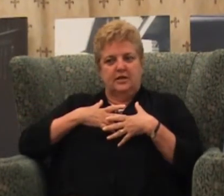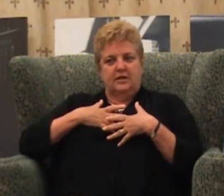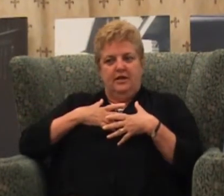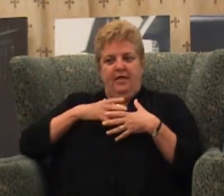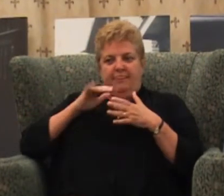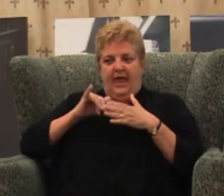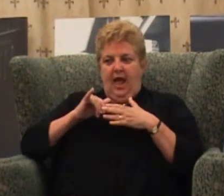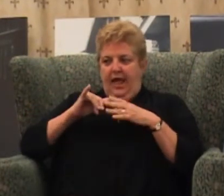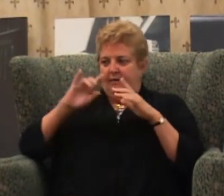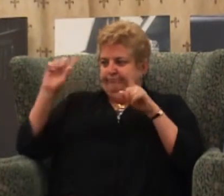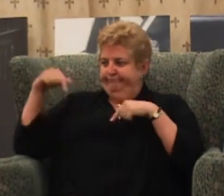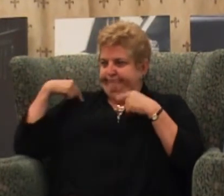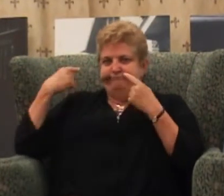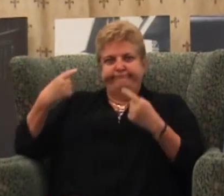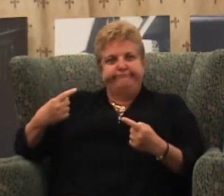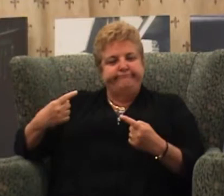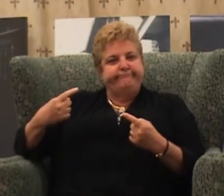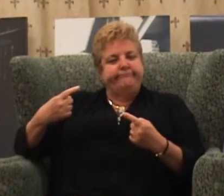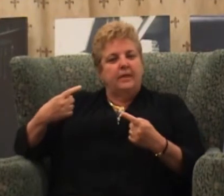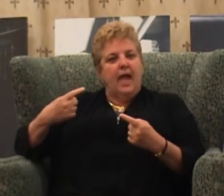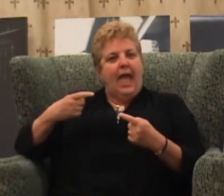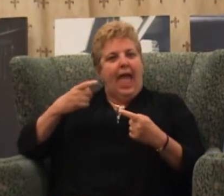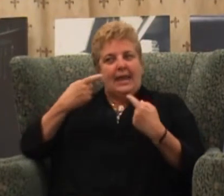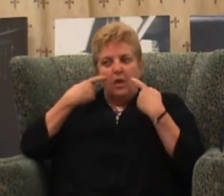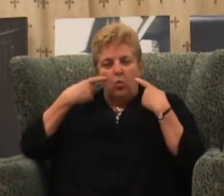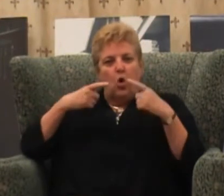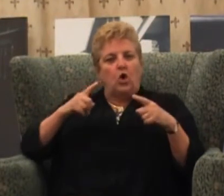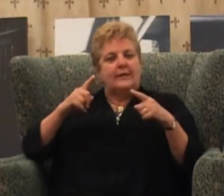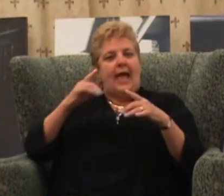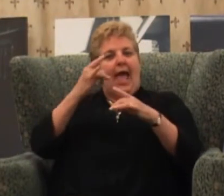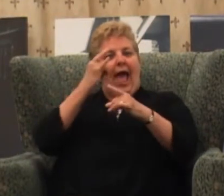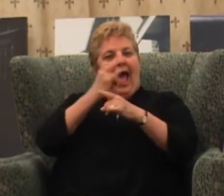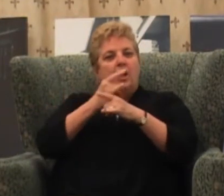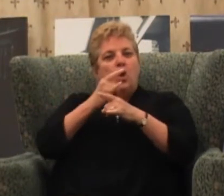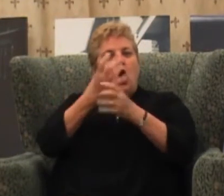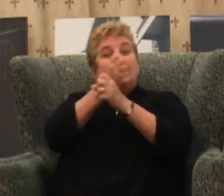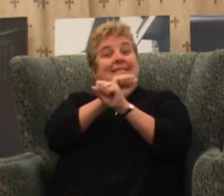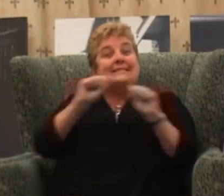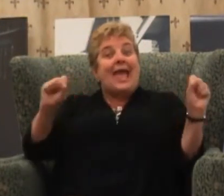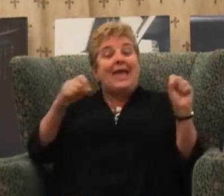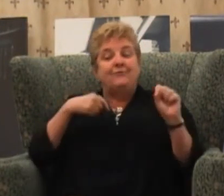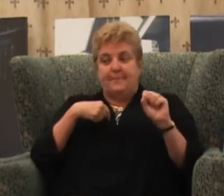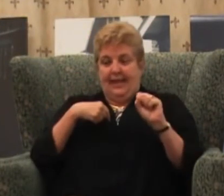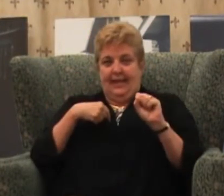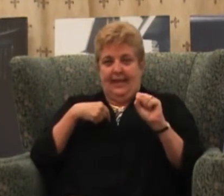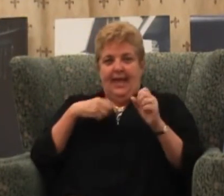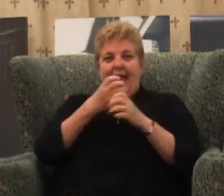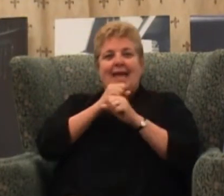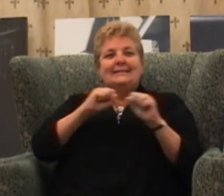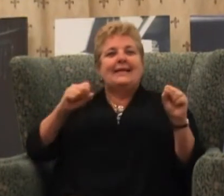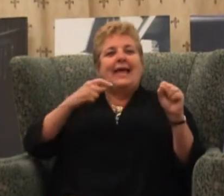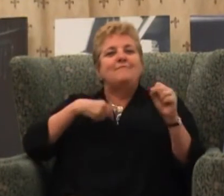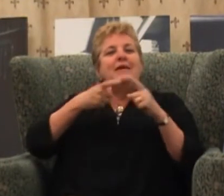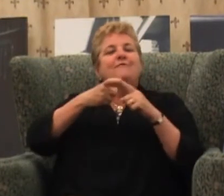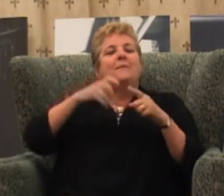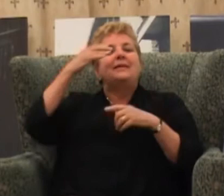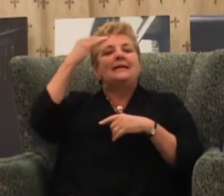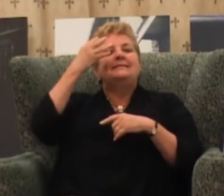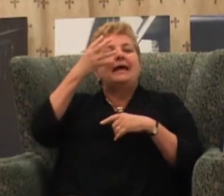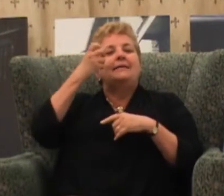it worked. I need to let you know that alcohol saved me. It saved me from the insanity of my thinking